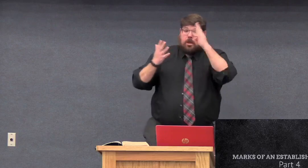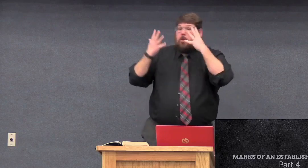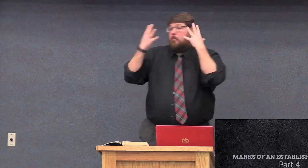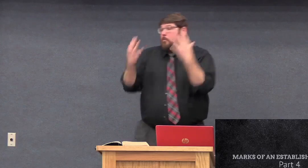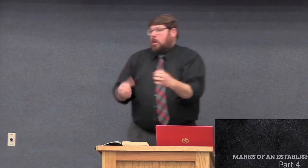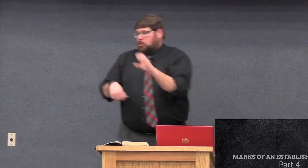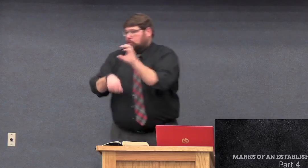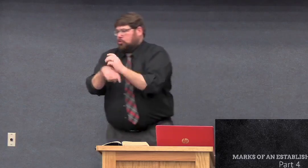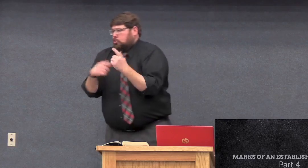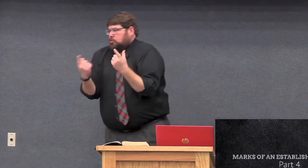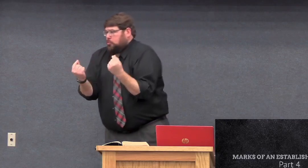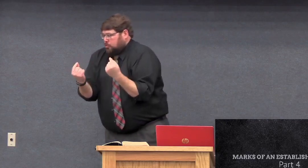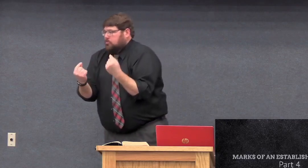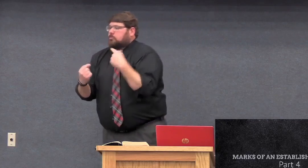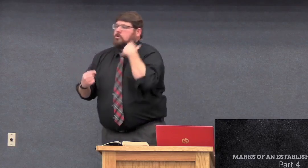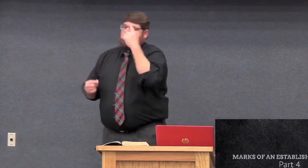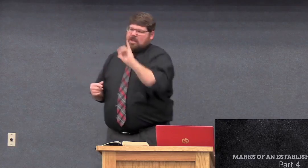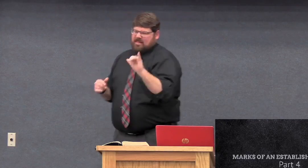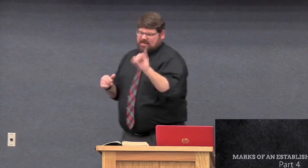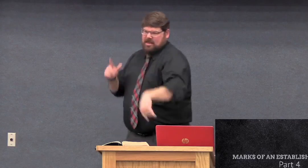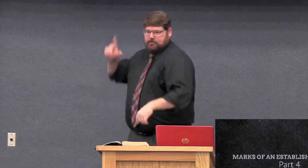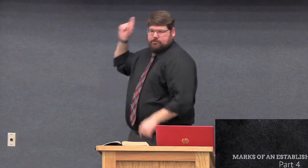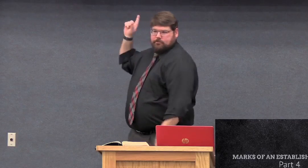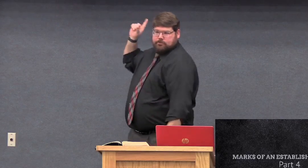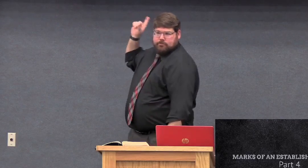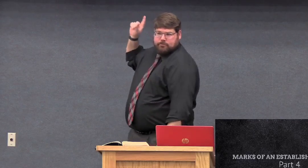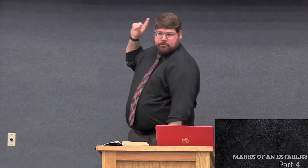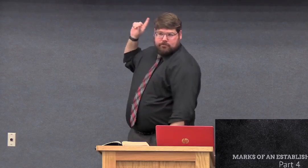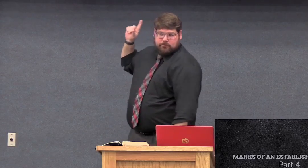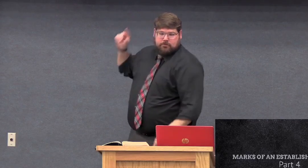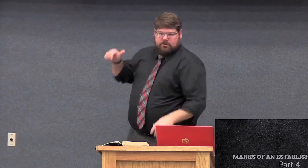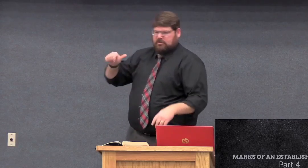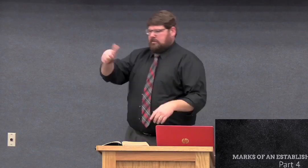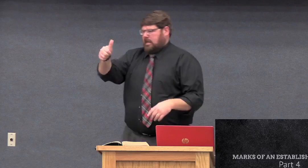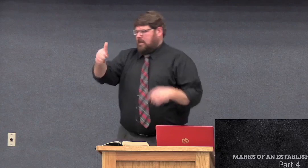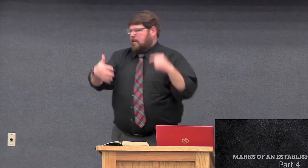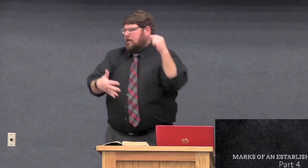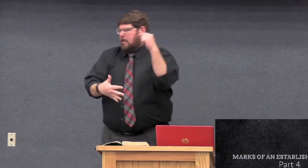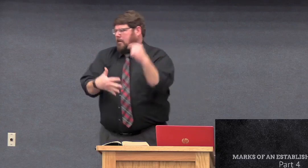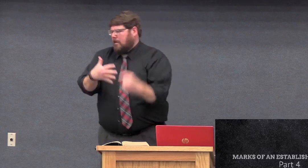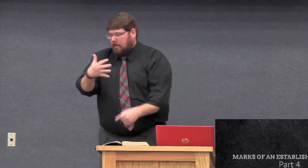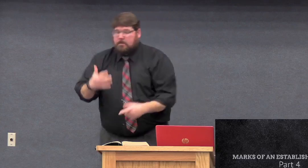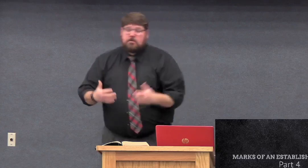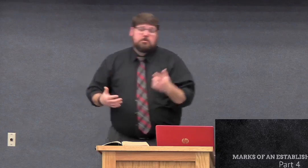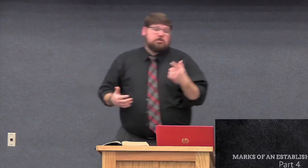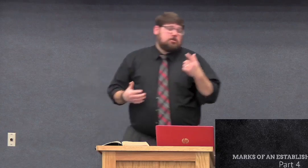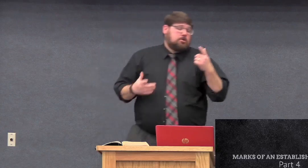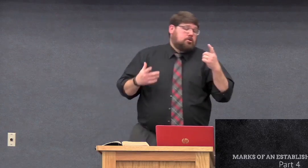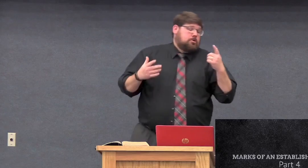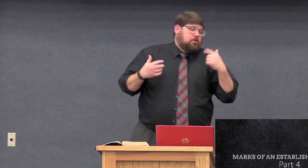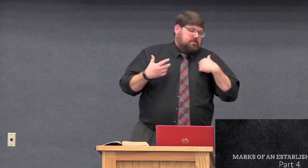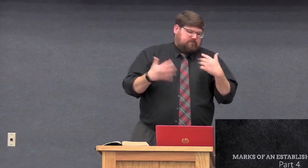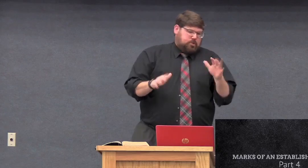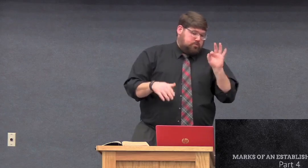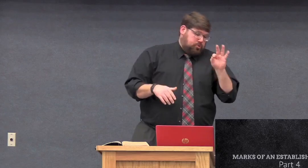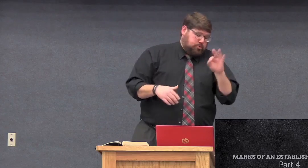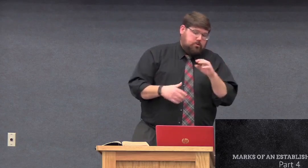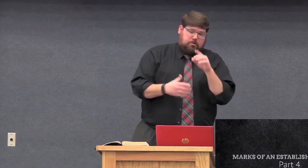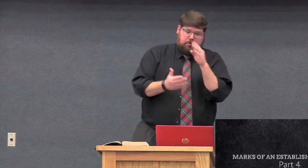portrayed here in 1 Thessalonians, what a church should look like, how it ought to behave. So we're going to go through